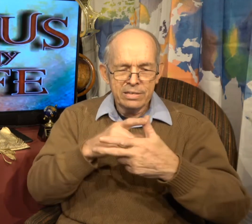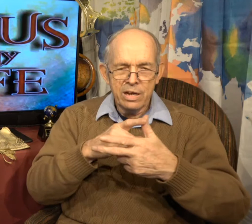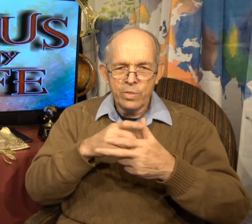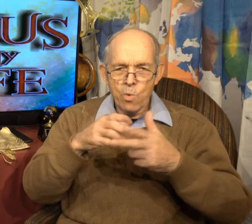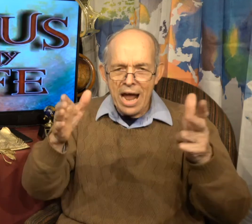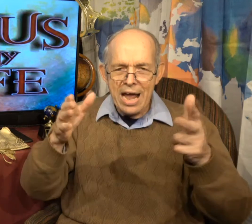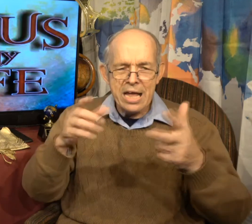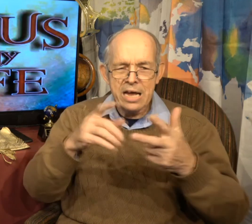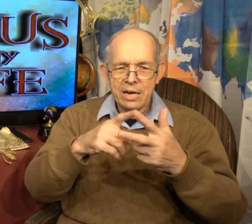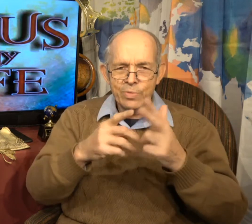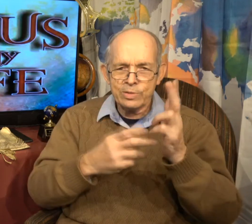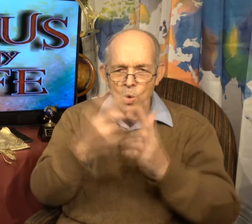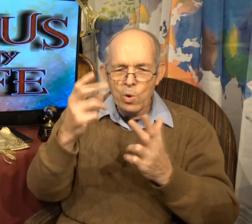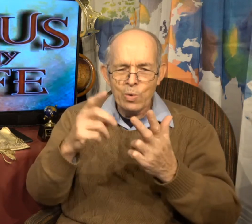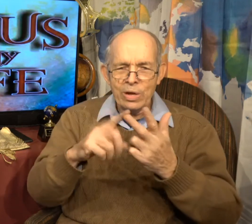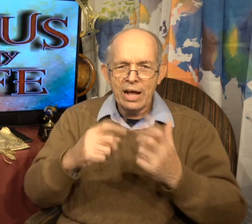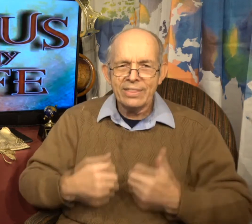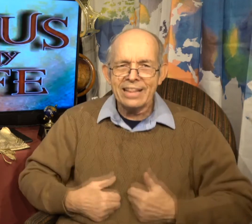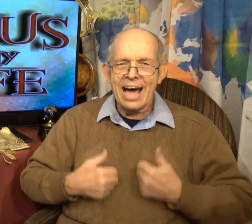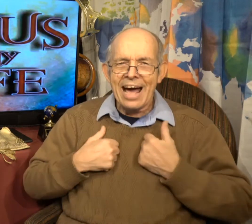The way, the truth, the life.